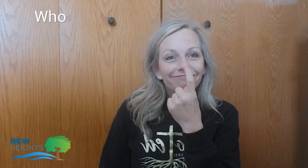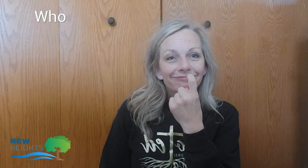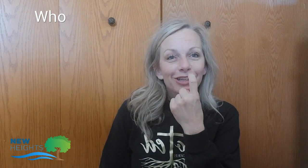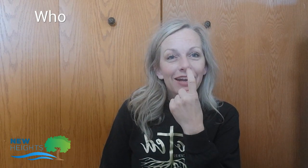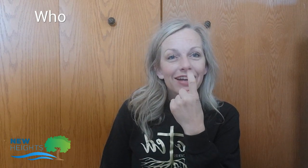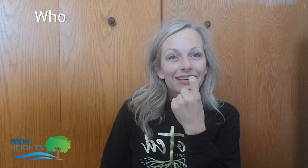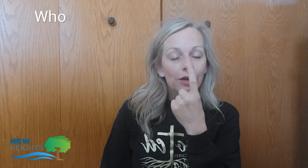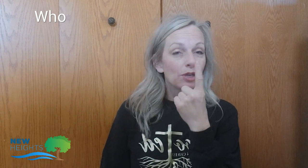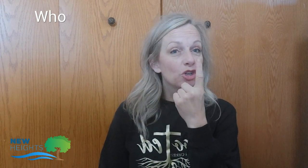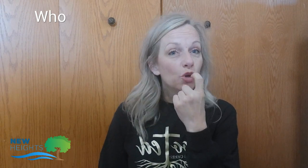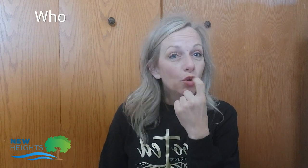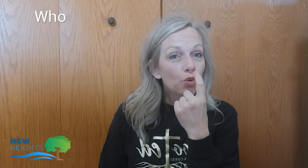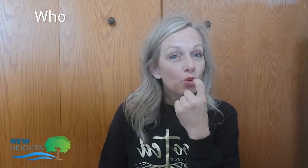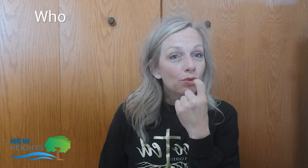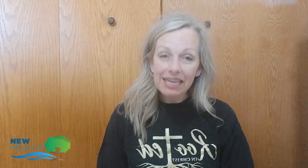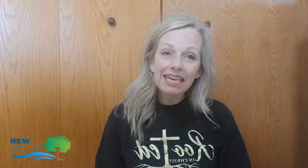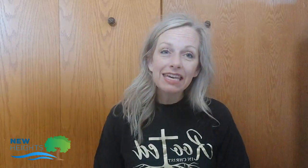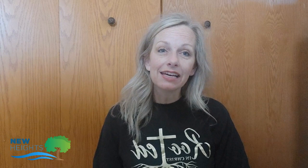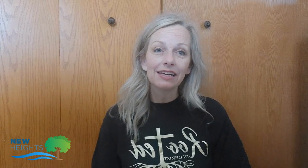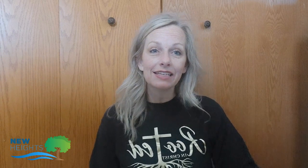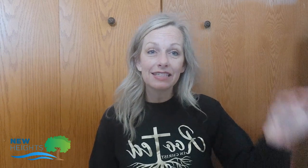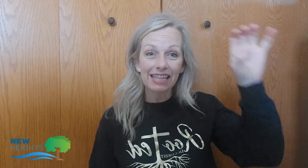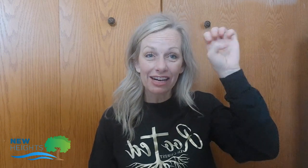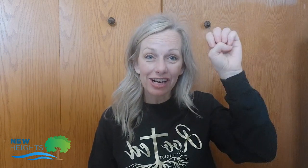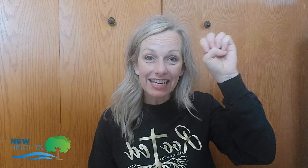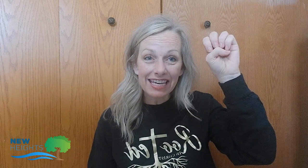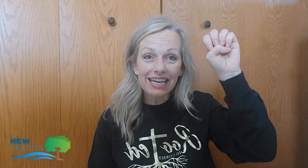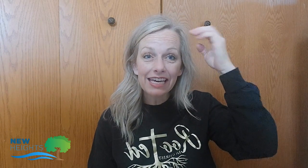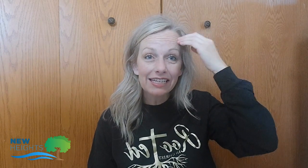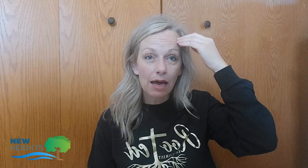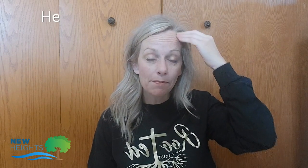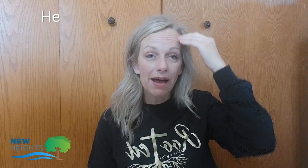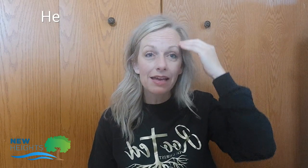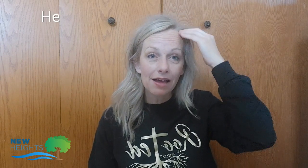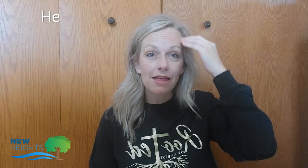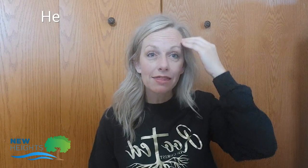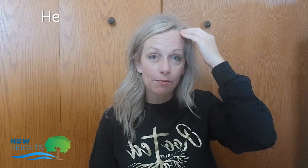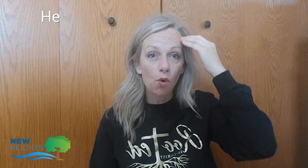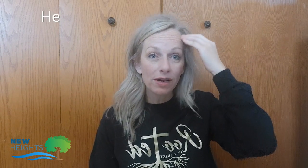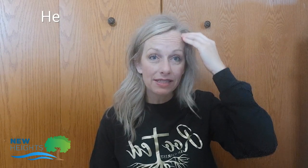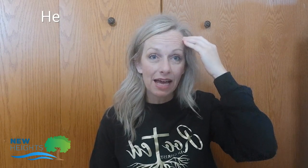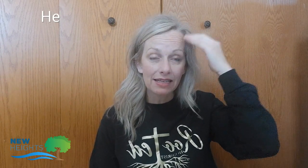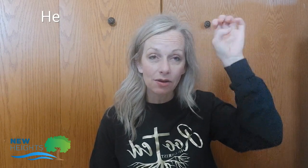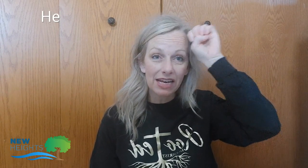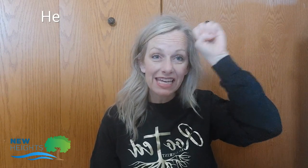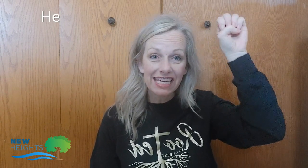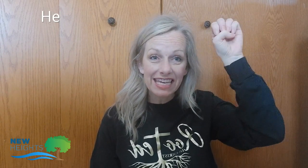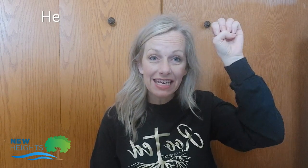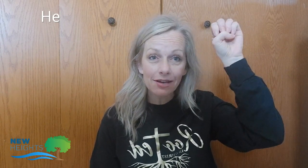You're kind of asking that question, who? He is the letter E, and it's up by the boy signs, all right? He